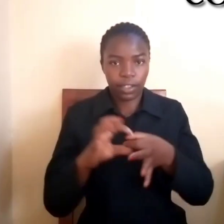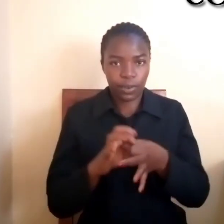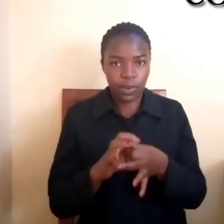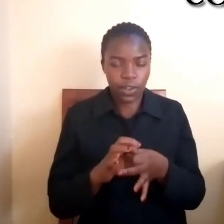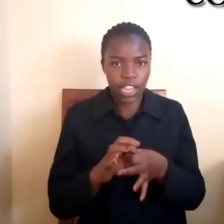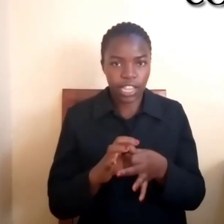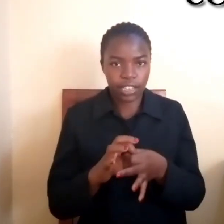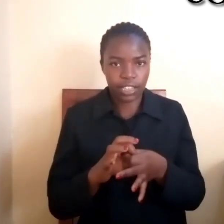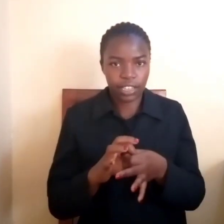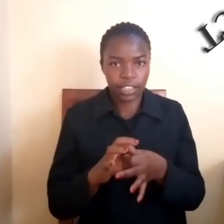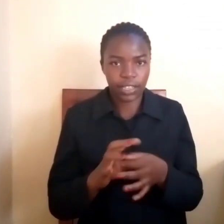connect,